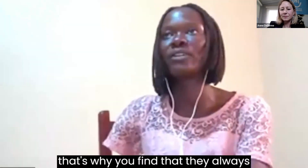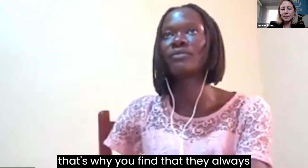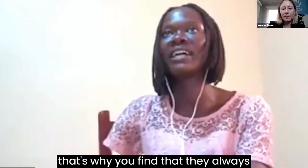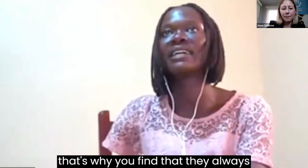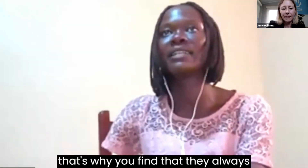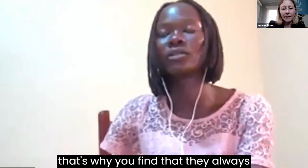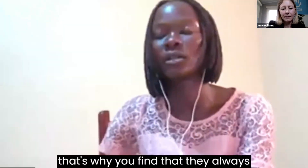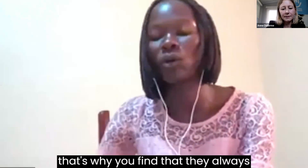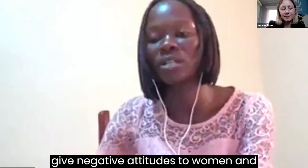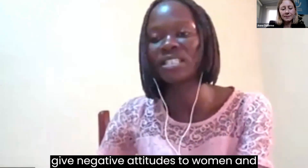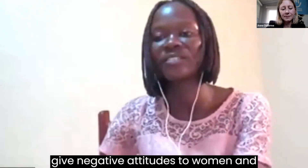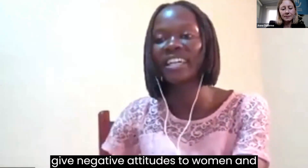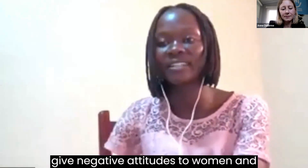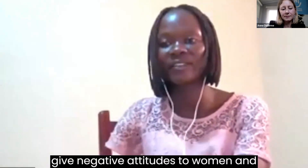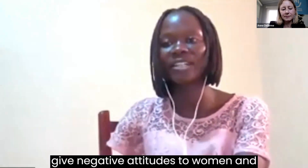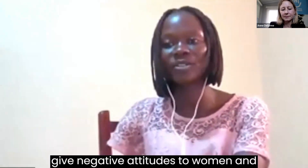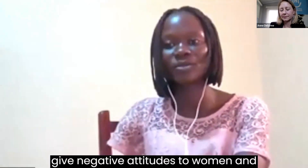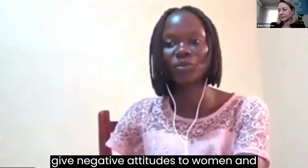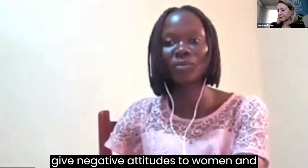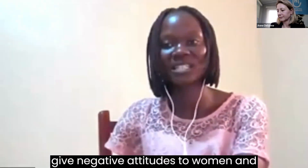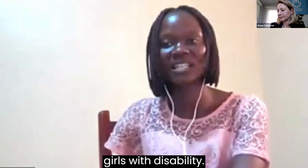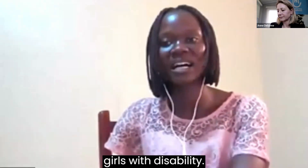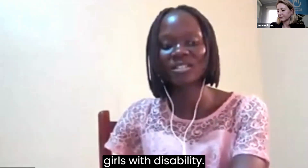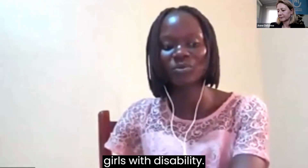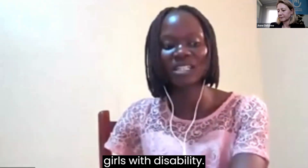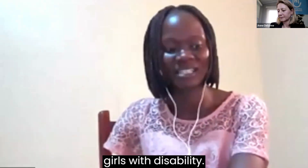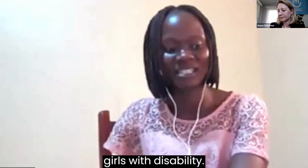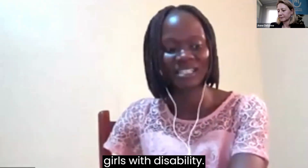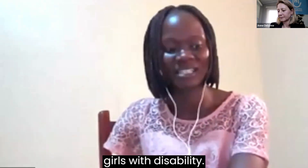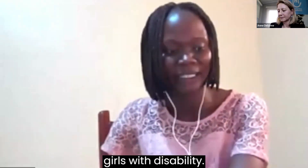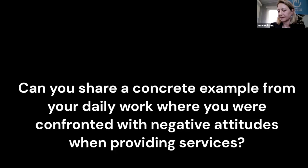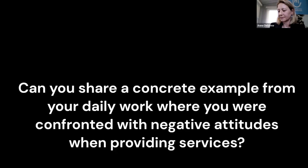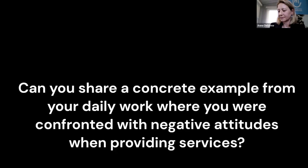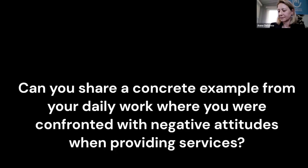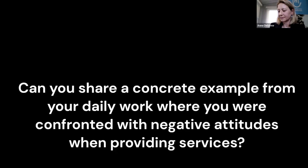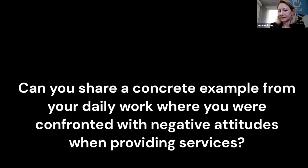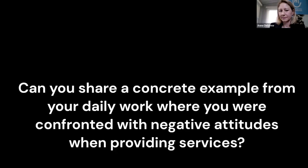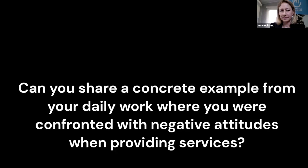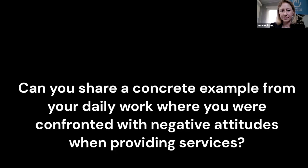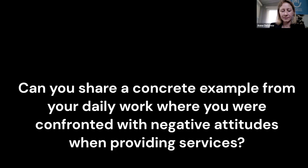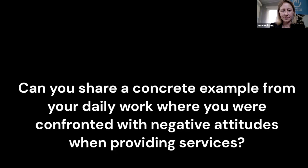why you find that they always give negative attitudes to women and girls with disabilities.